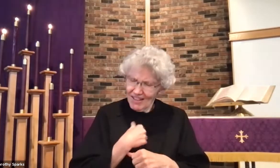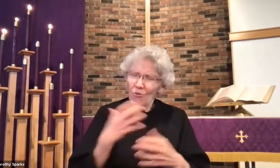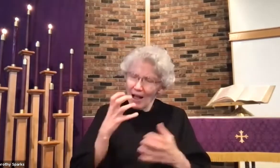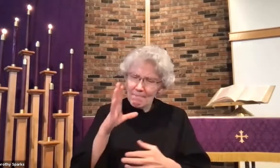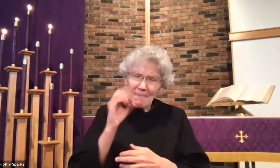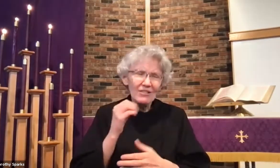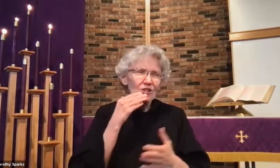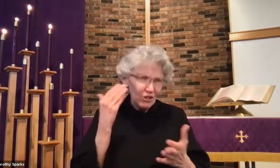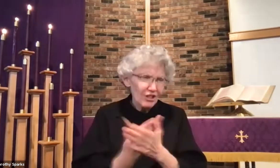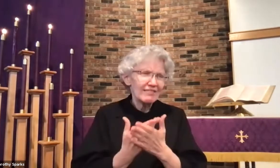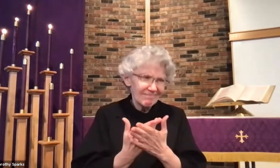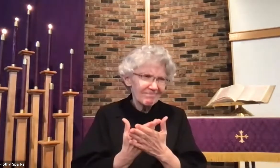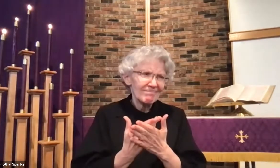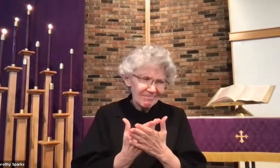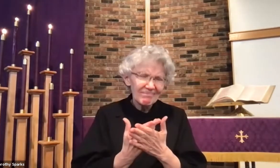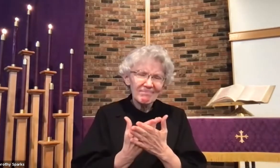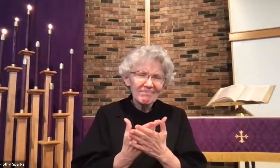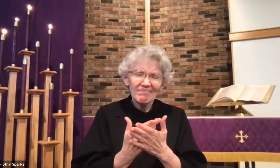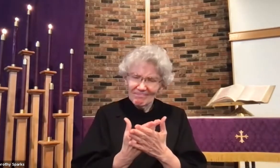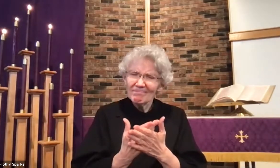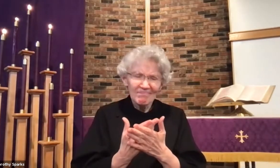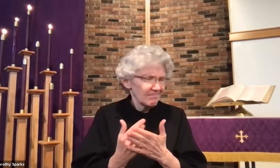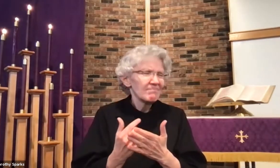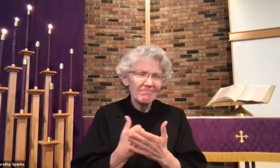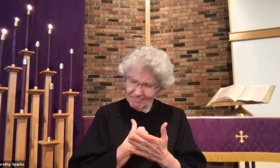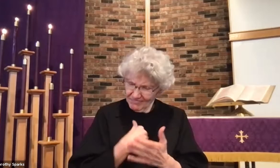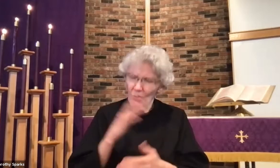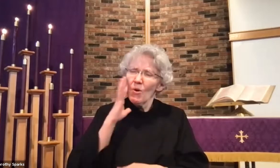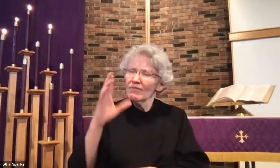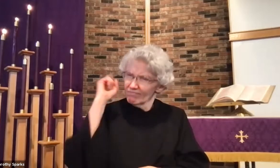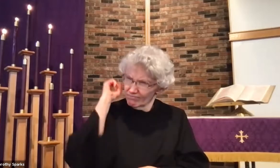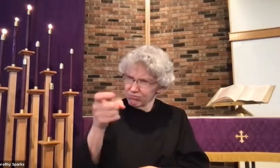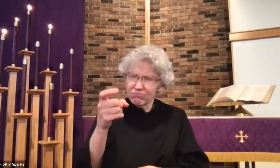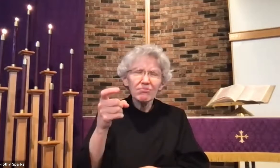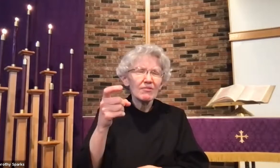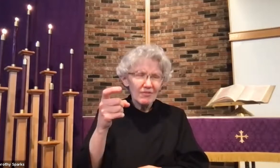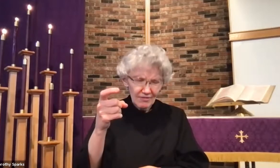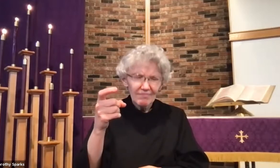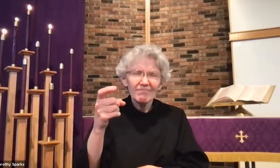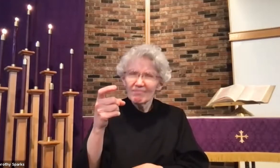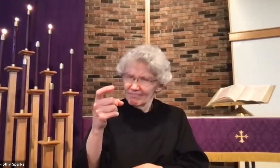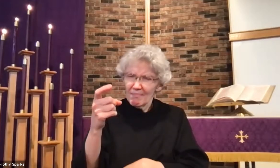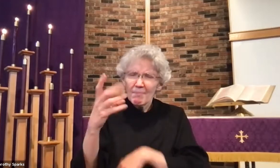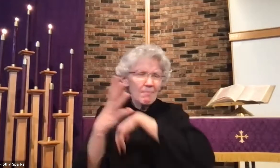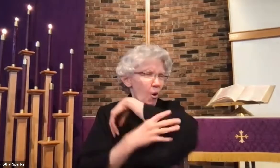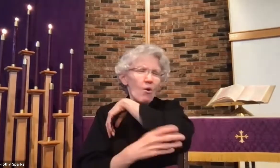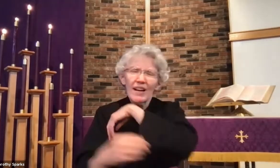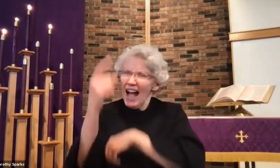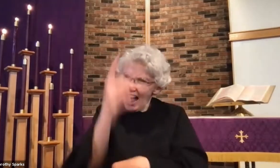Zacchaeus said to the Lord, "I want to do good. I will give half of my money to the poor.